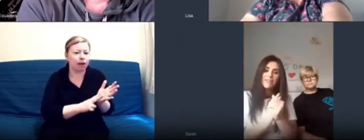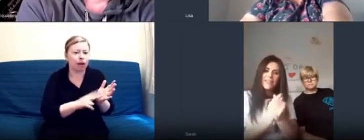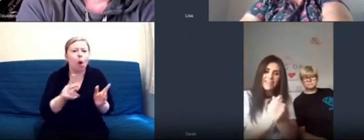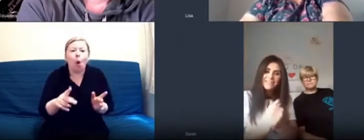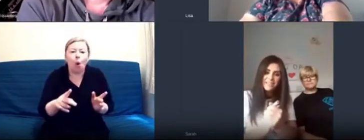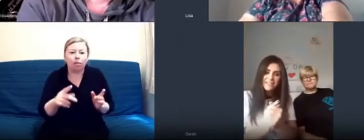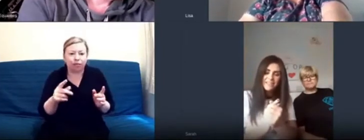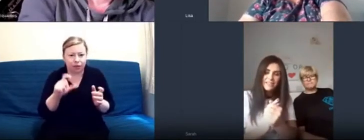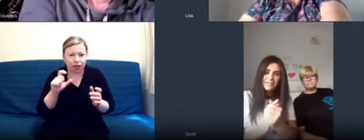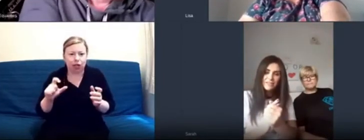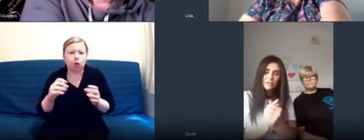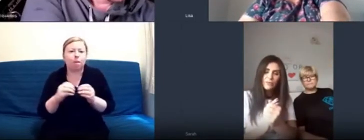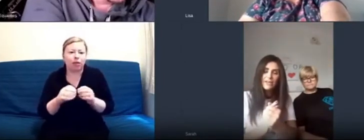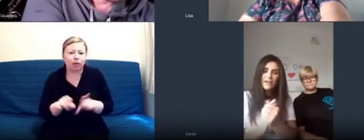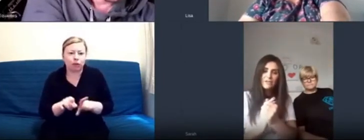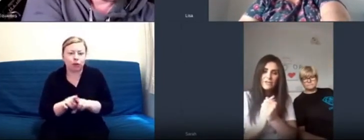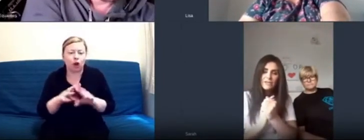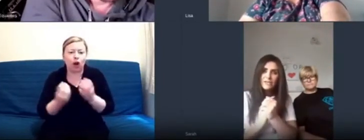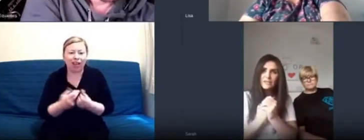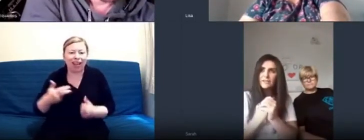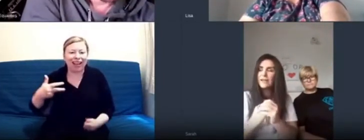And Kingbeath, 8.